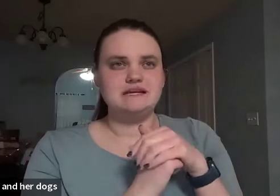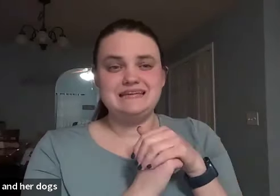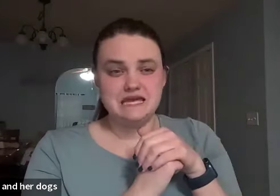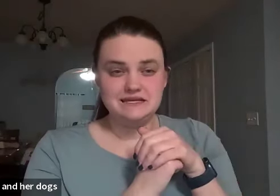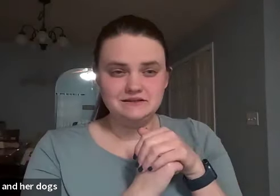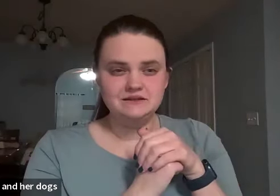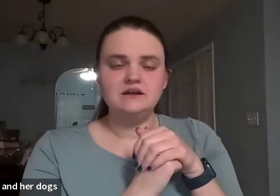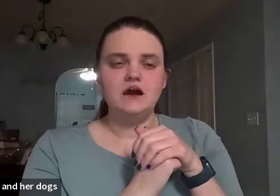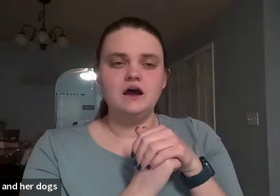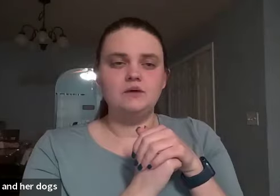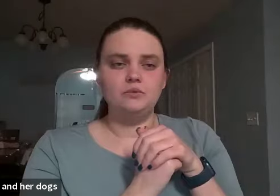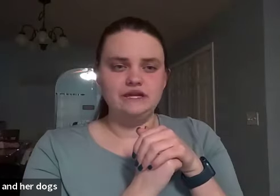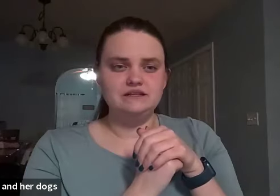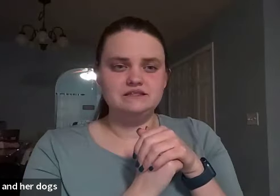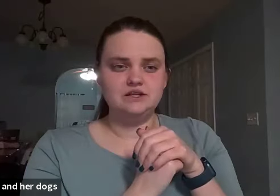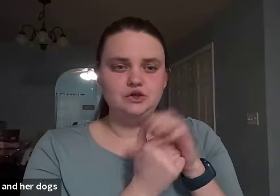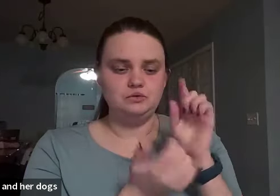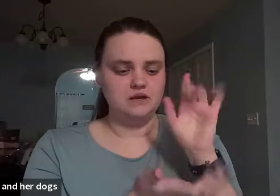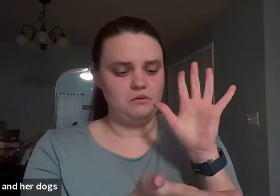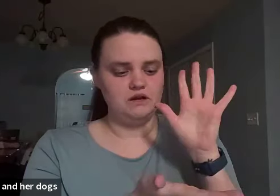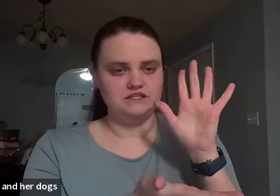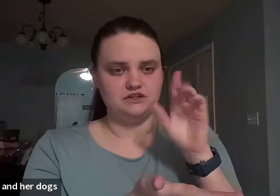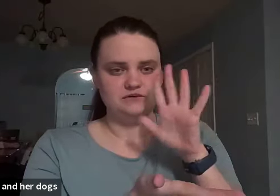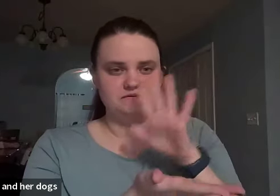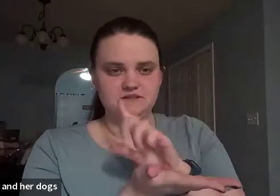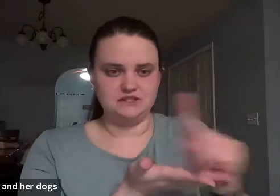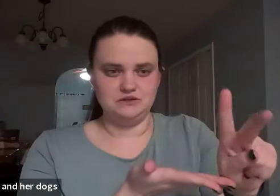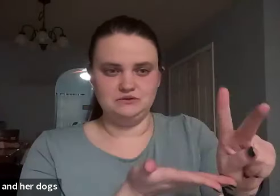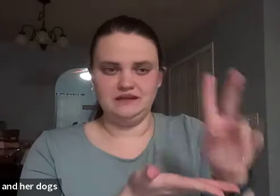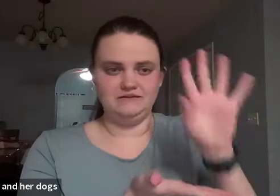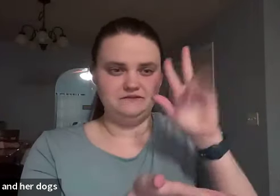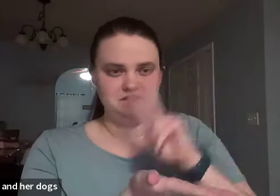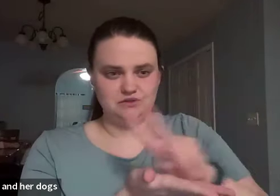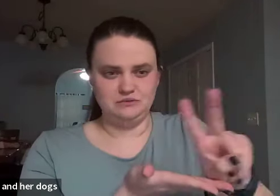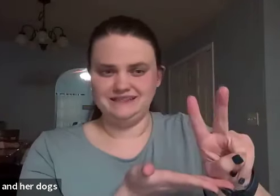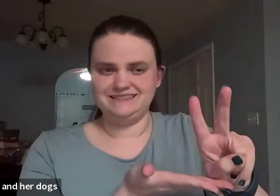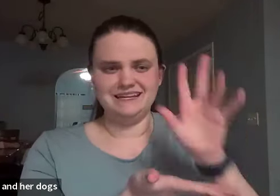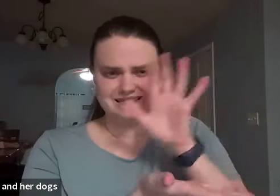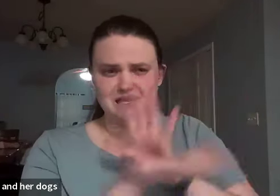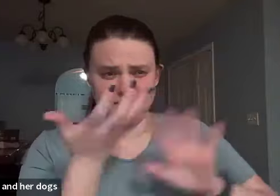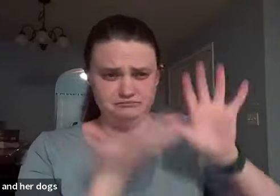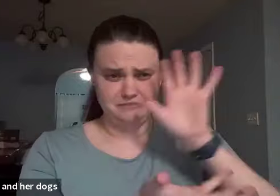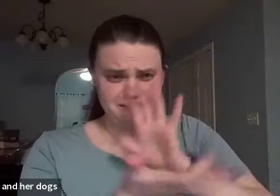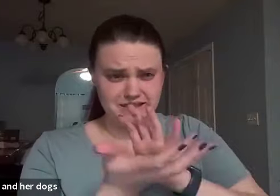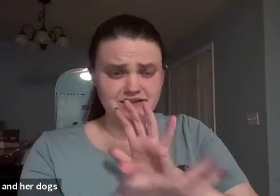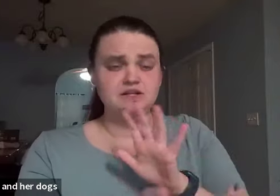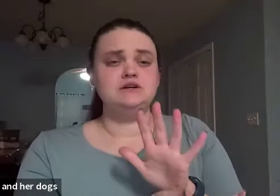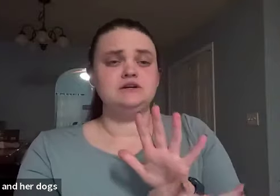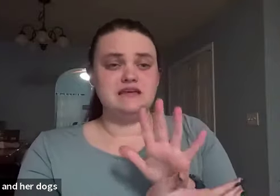like 10 weeks, you wouldn't want to start doing 52, like 52 weeks. That gets kind of messy because